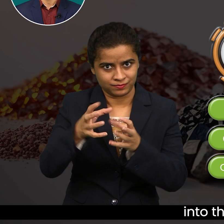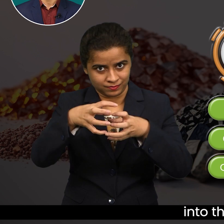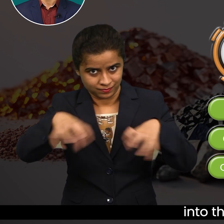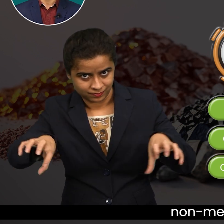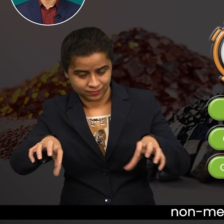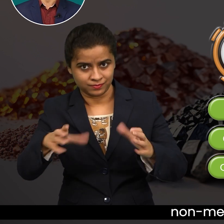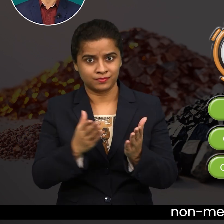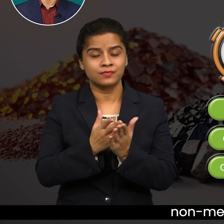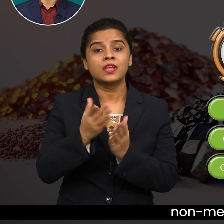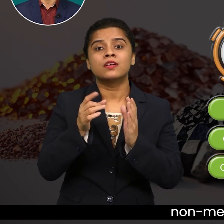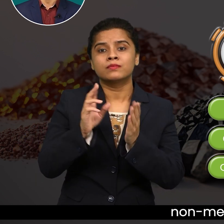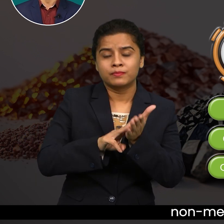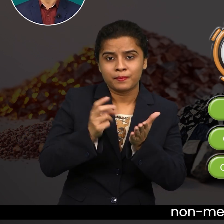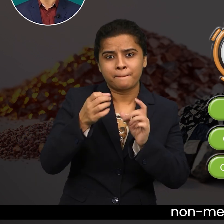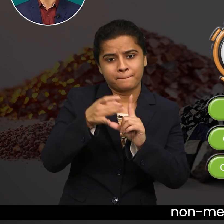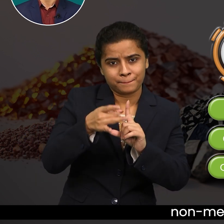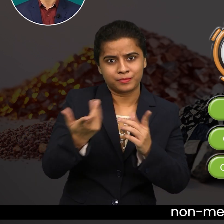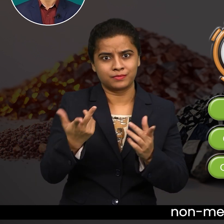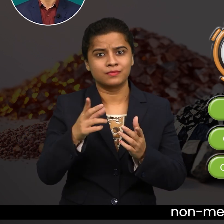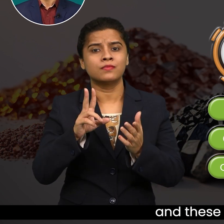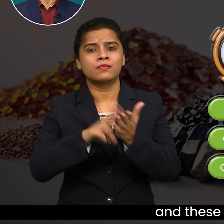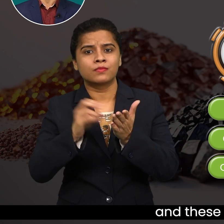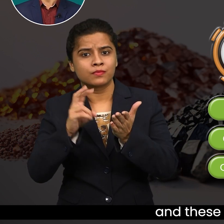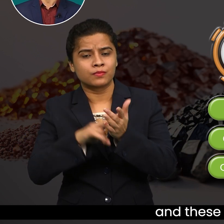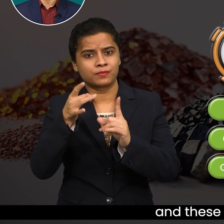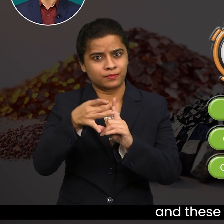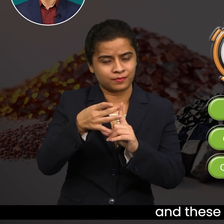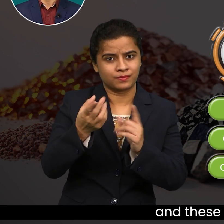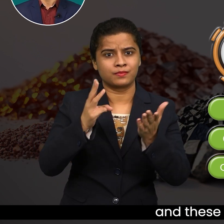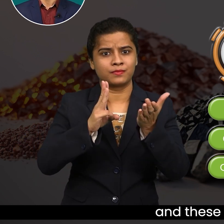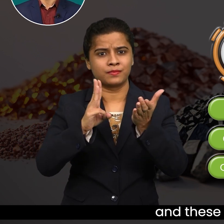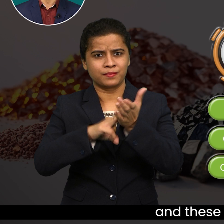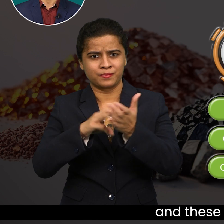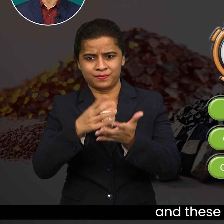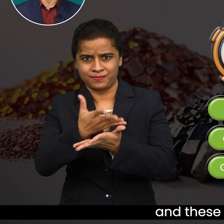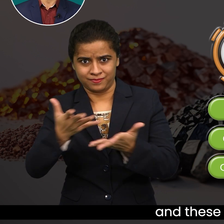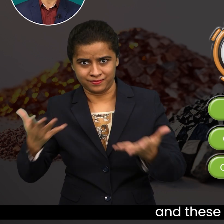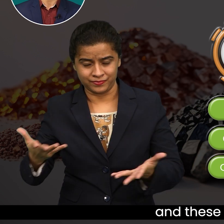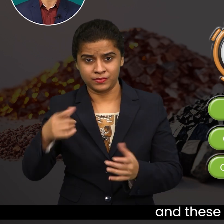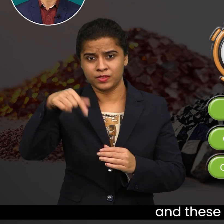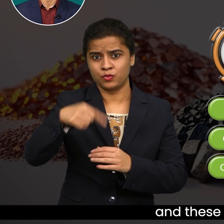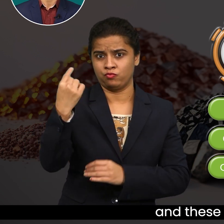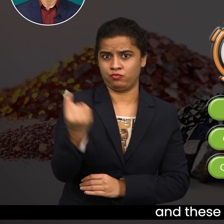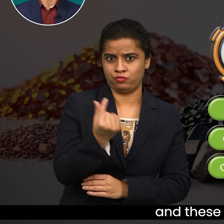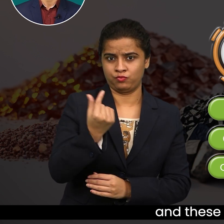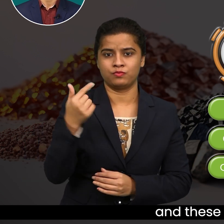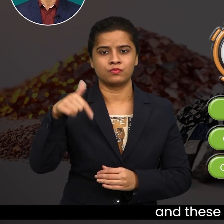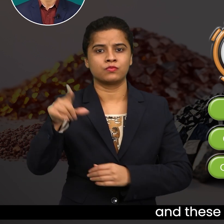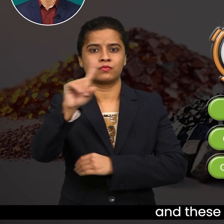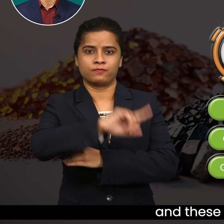metals, non-metals and metalloids, and these are in use even today.